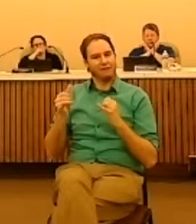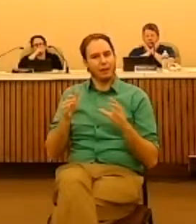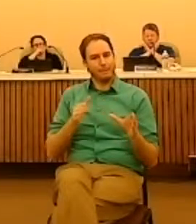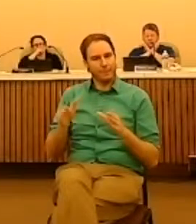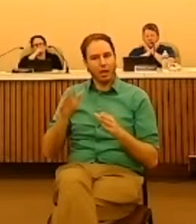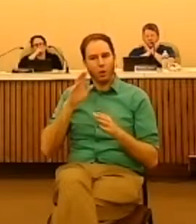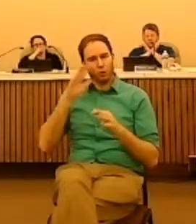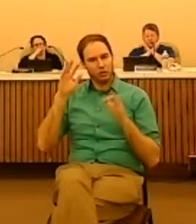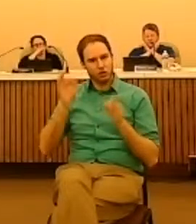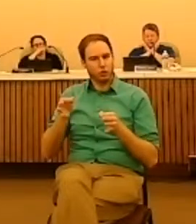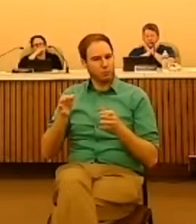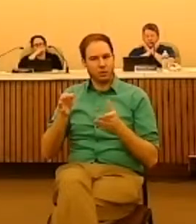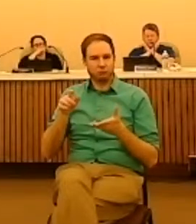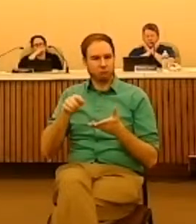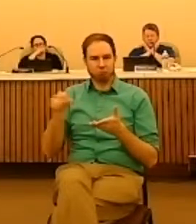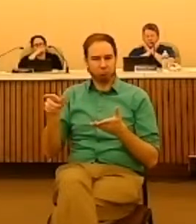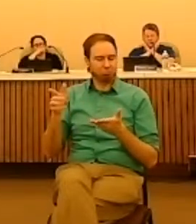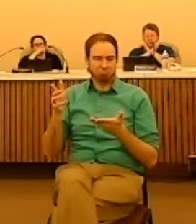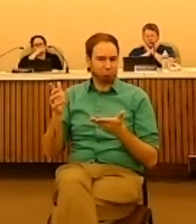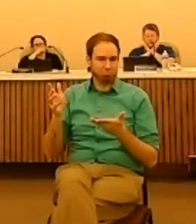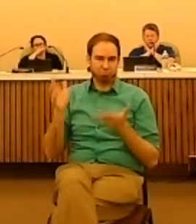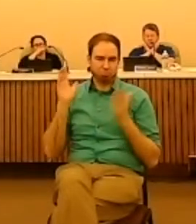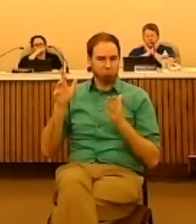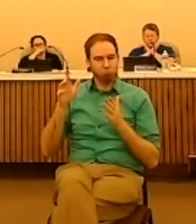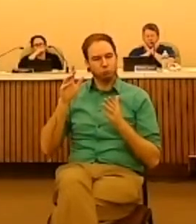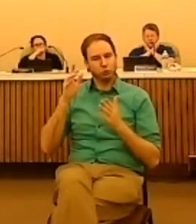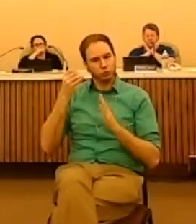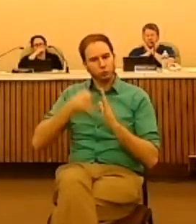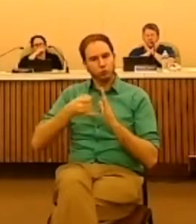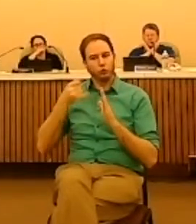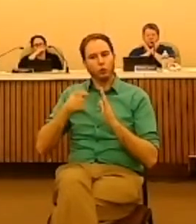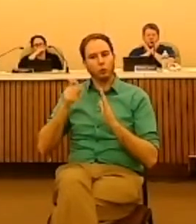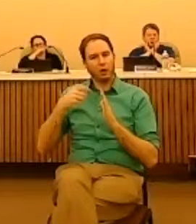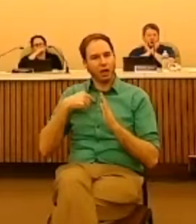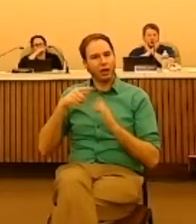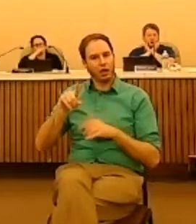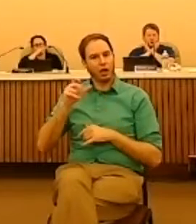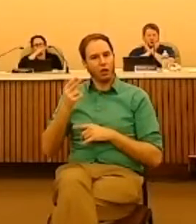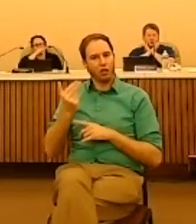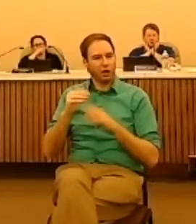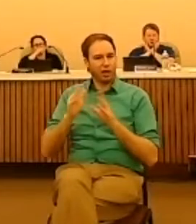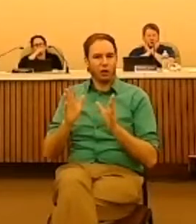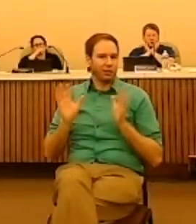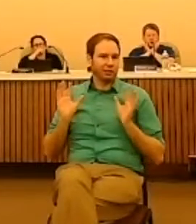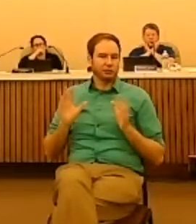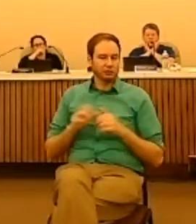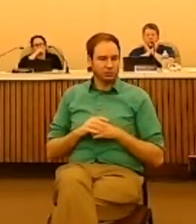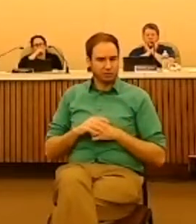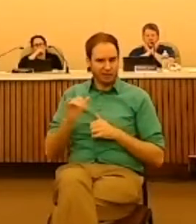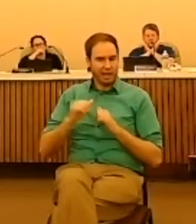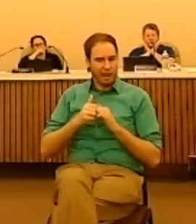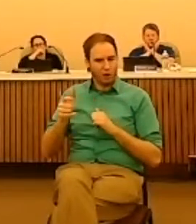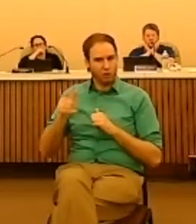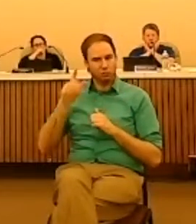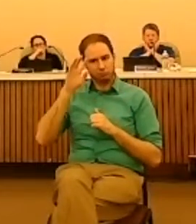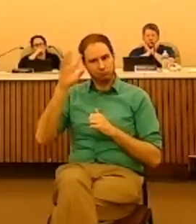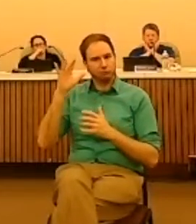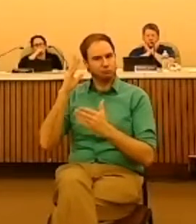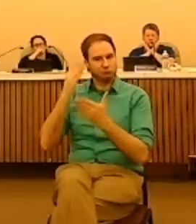that determined, they basically drew up a conventional plan that had 113 units. That's how you get